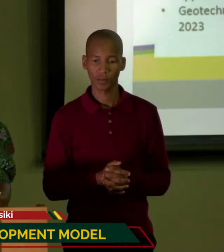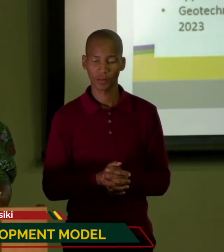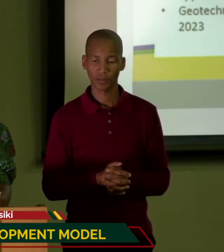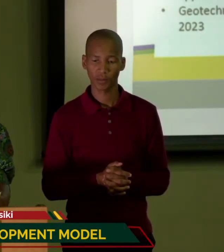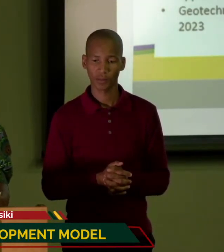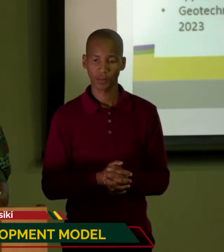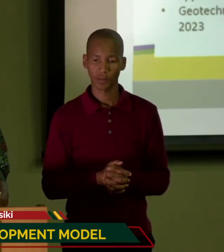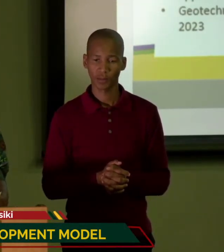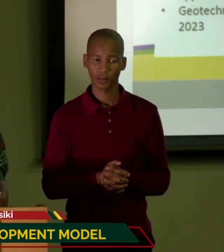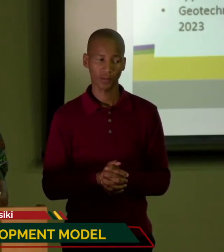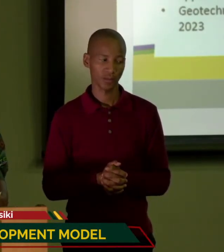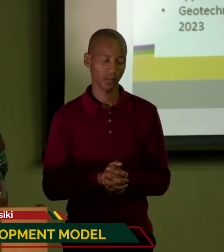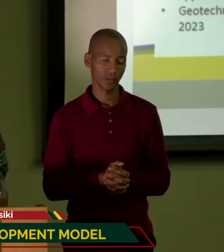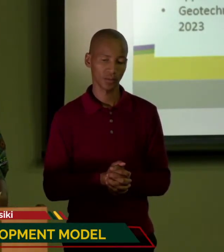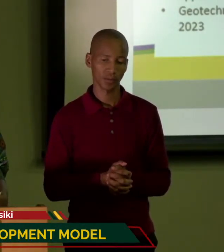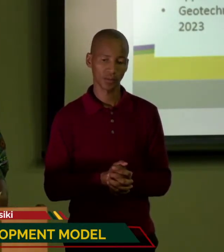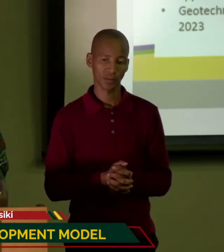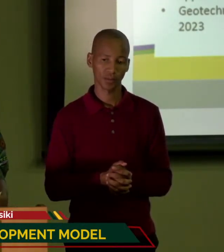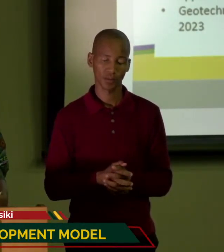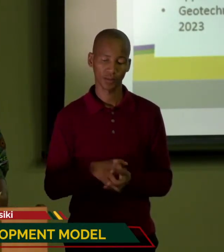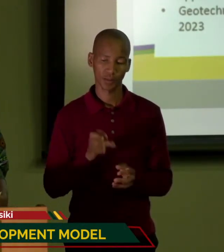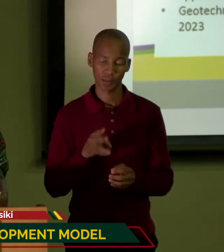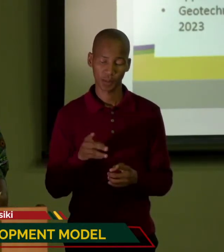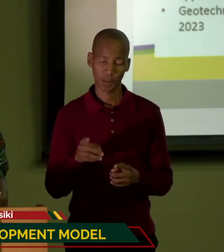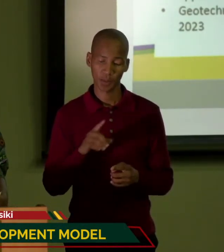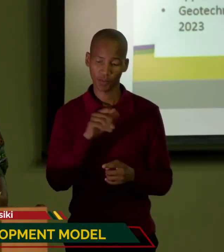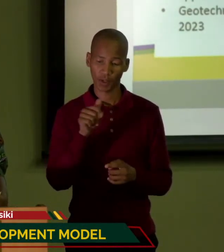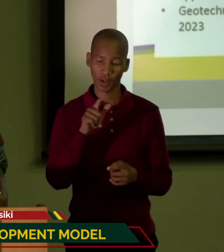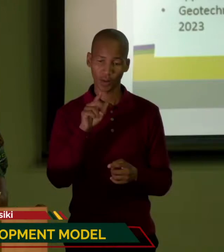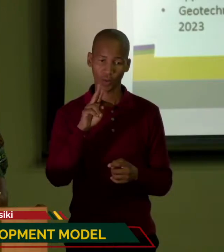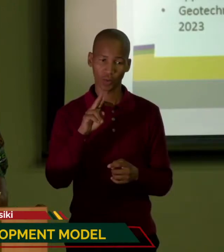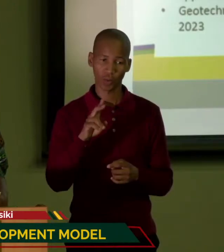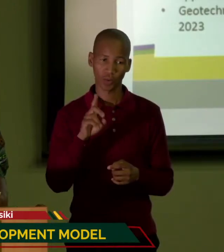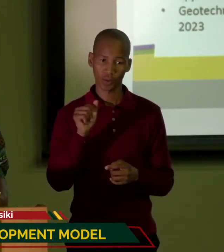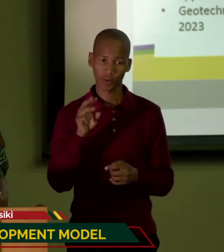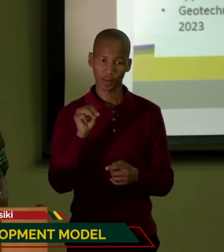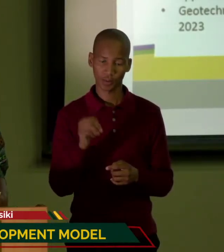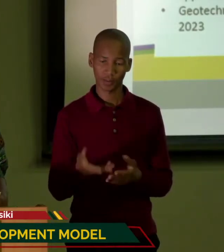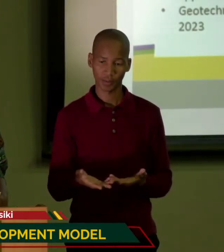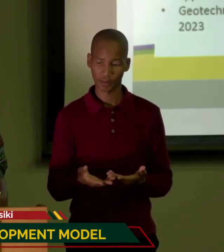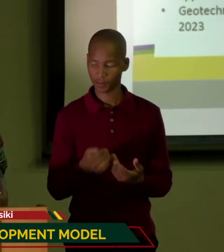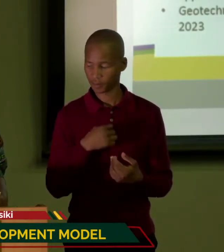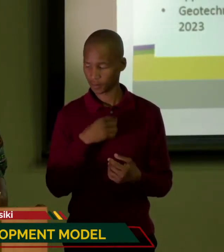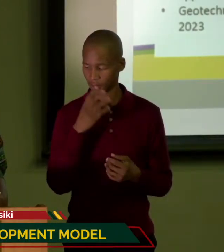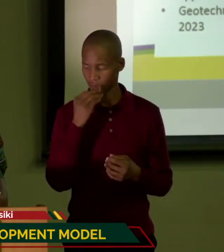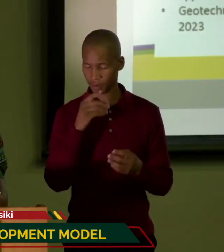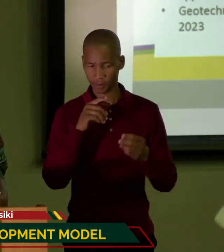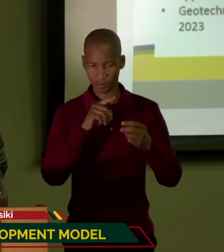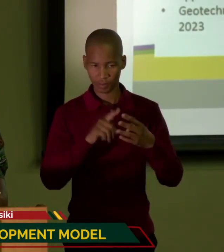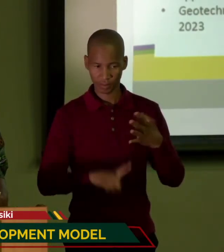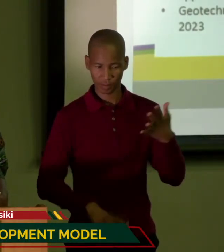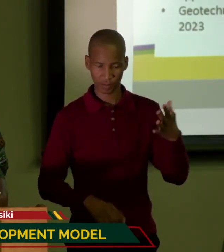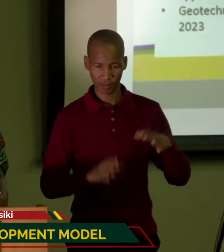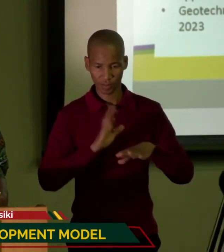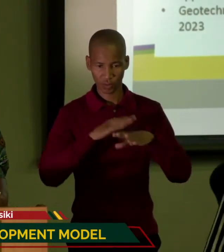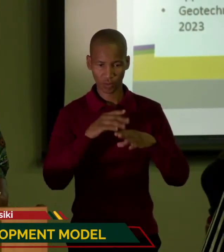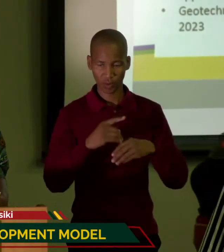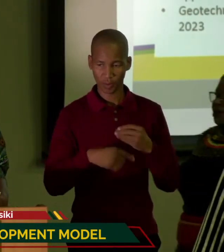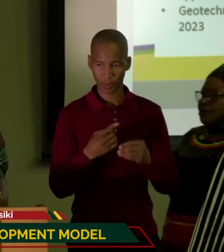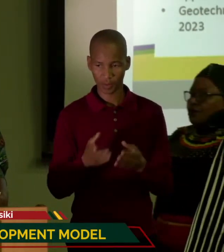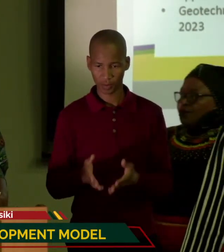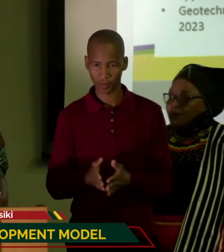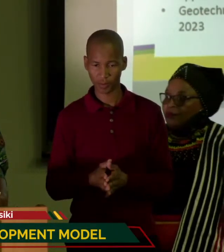and of a storage dam with a yield yalanto andizude ke ndibe ndiya kuyo.